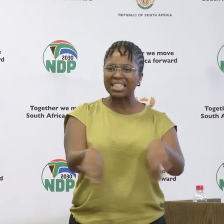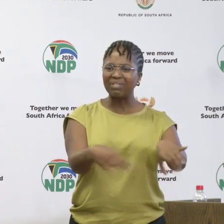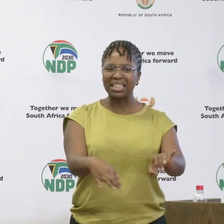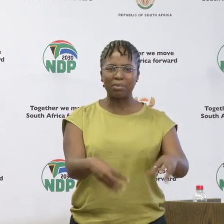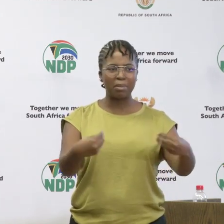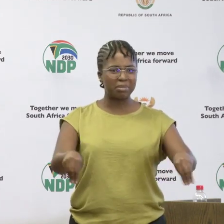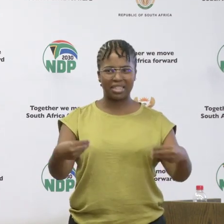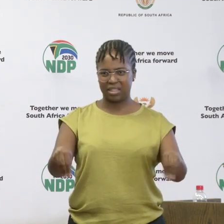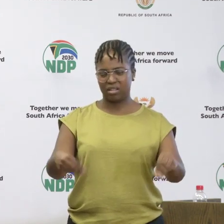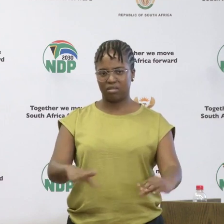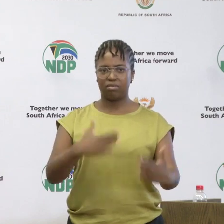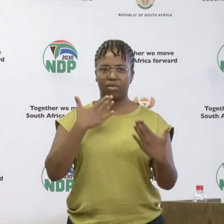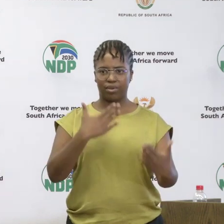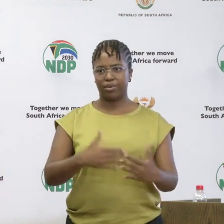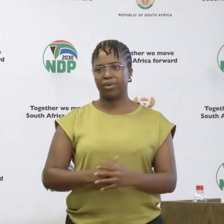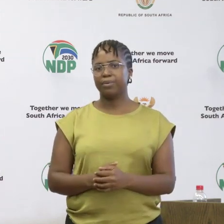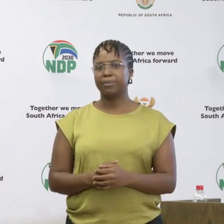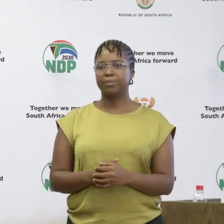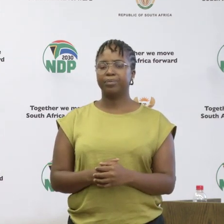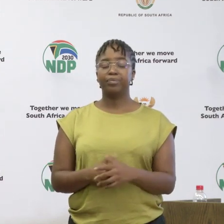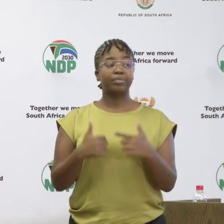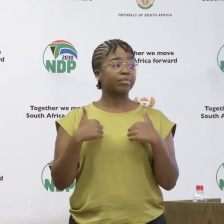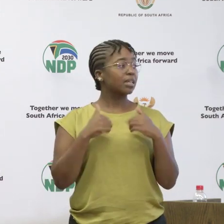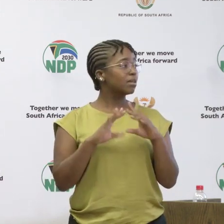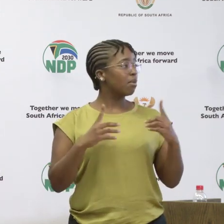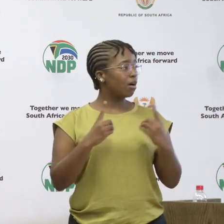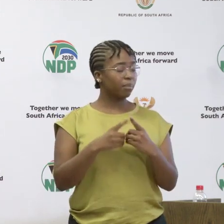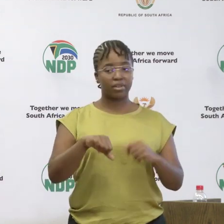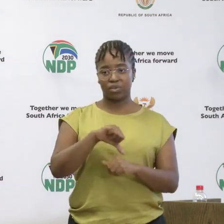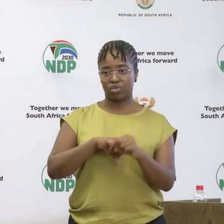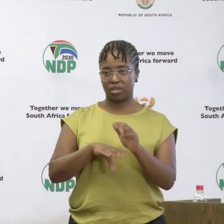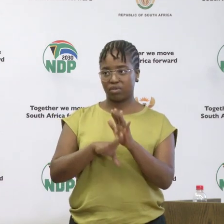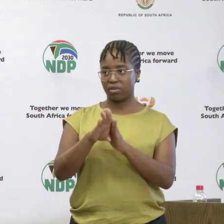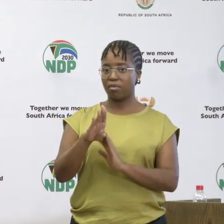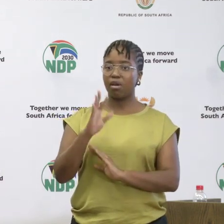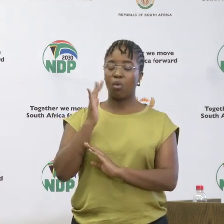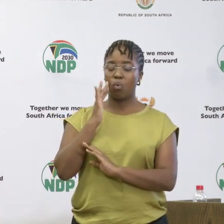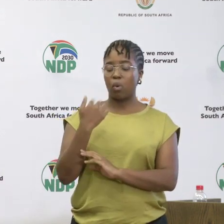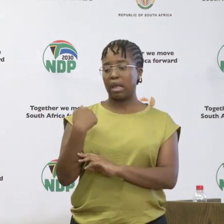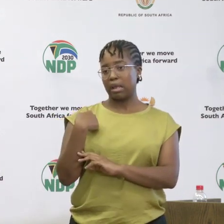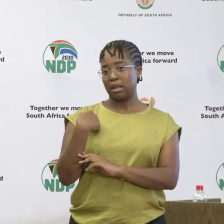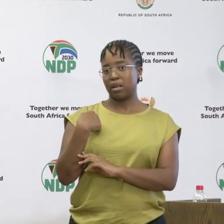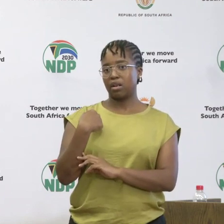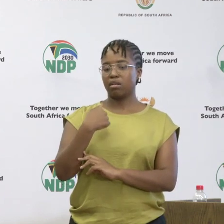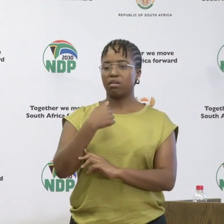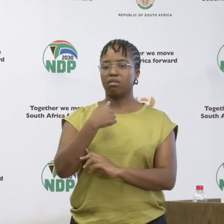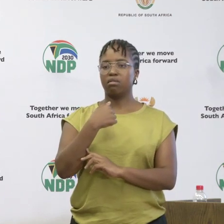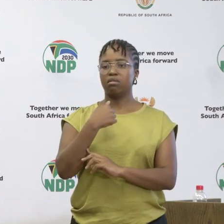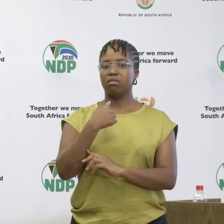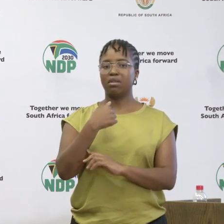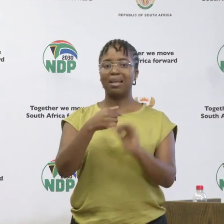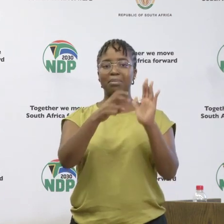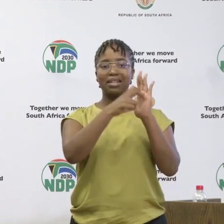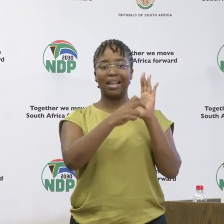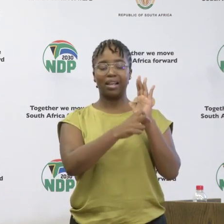time. We have, as a department, after the regulations were gazetted, we